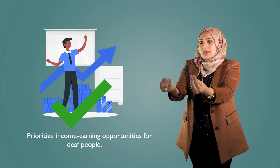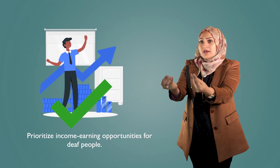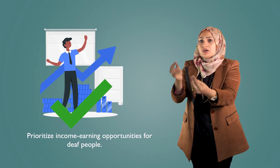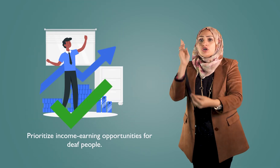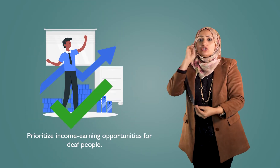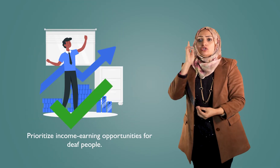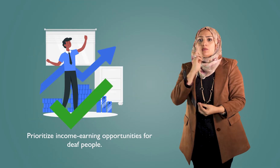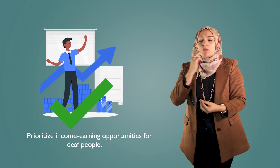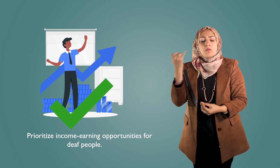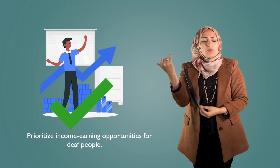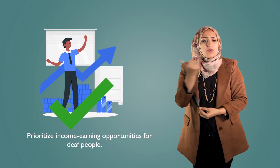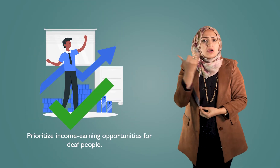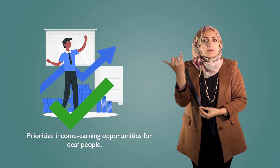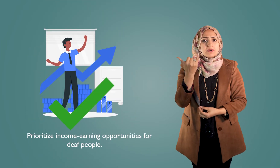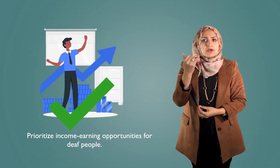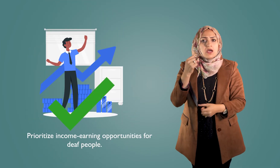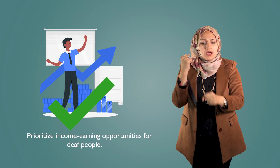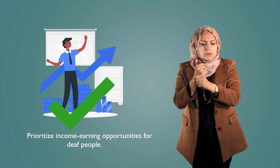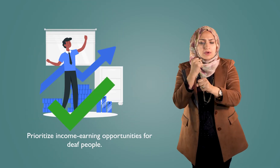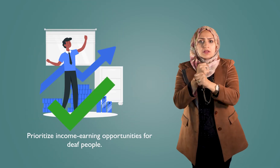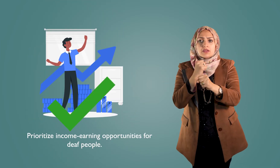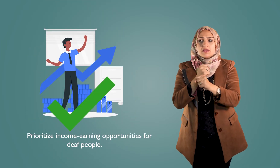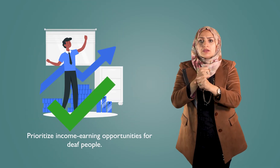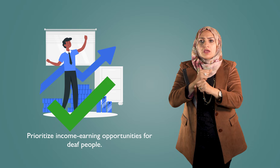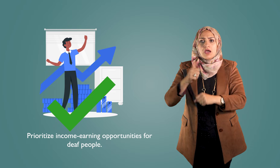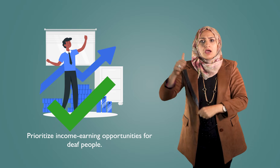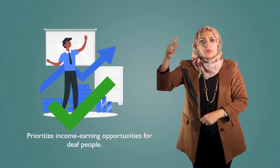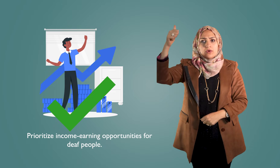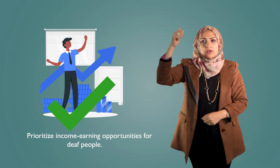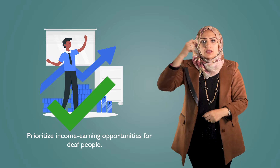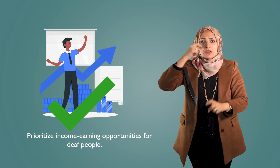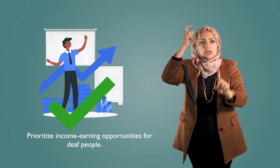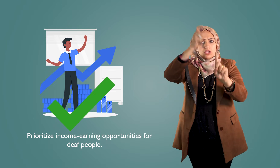Prioritize income earning opportunities for deaf people.